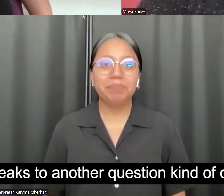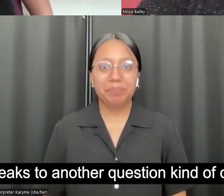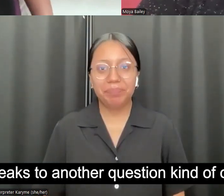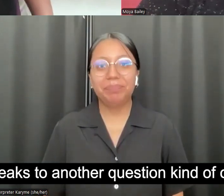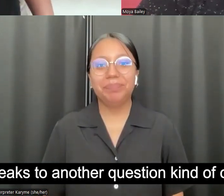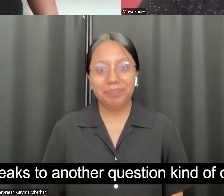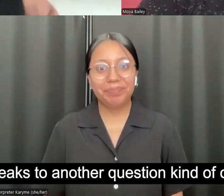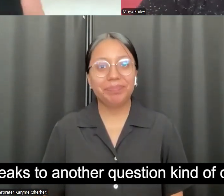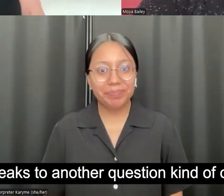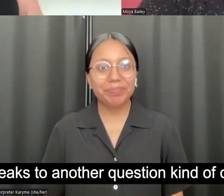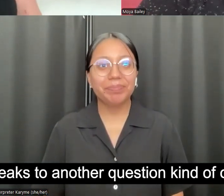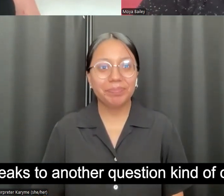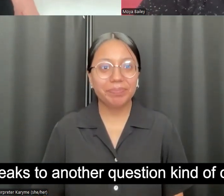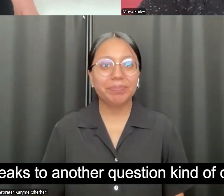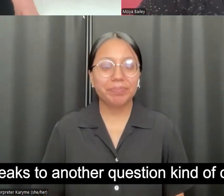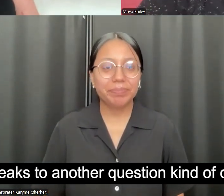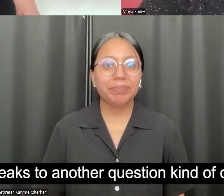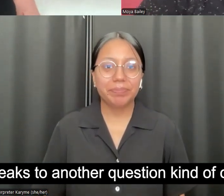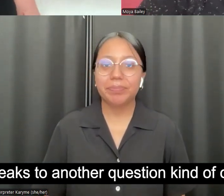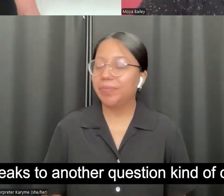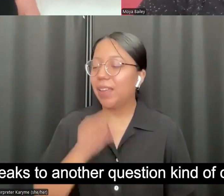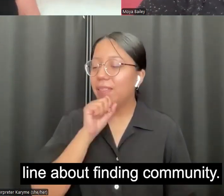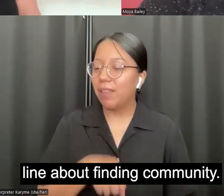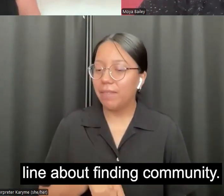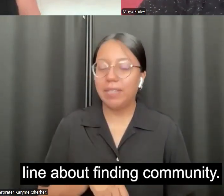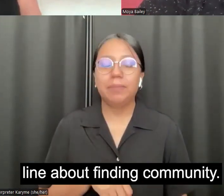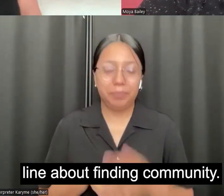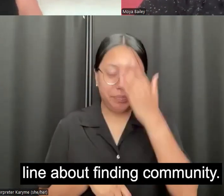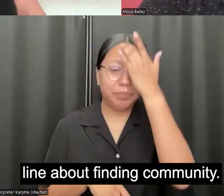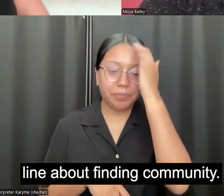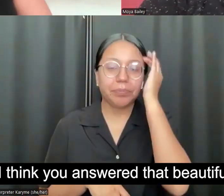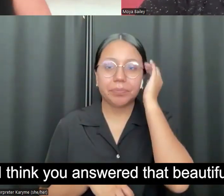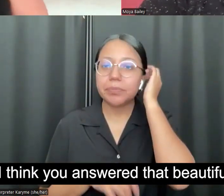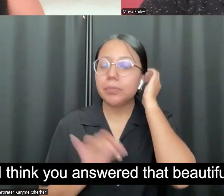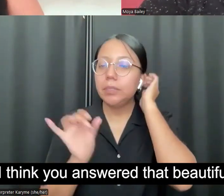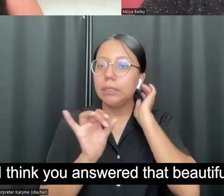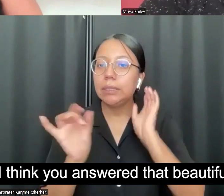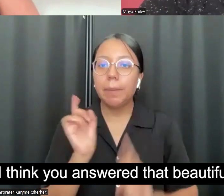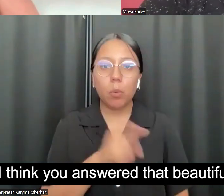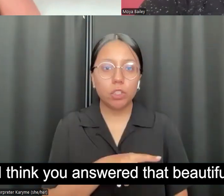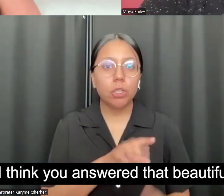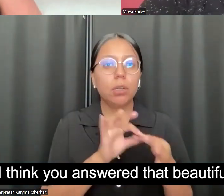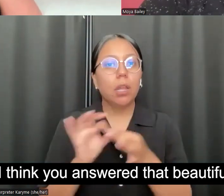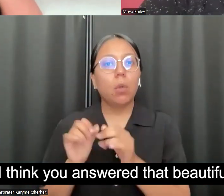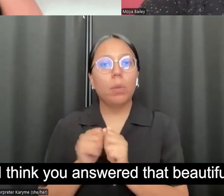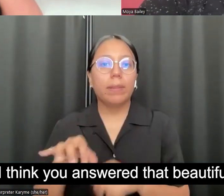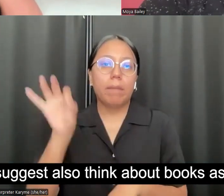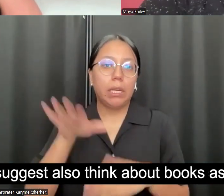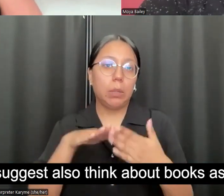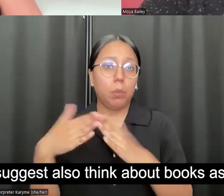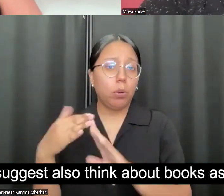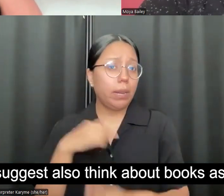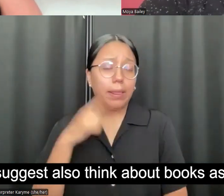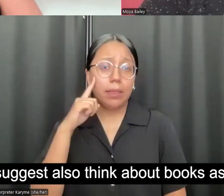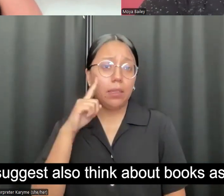Love that. And it speaks to another question kind of on the same line about finding community. And I think you answered that beautifully.